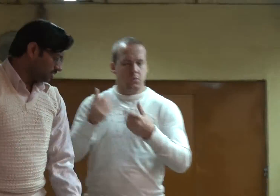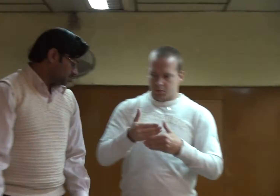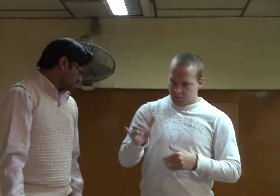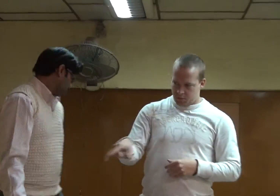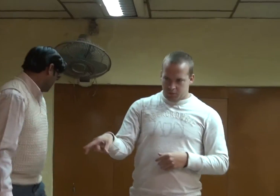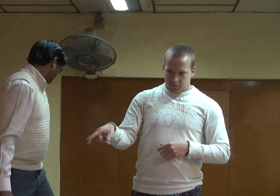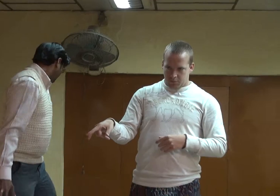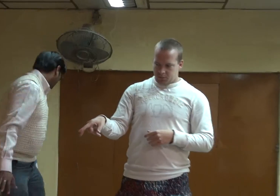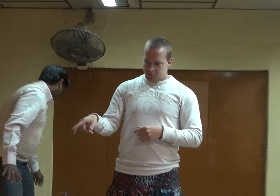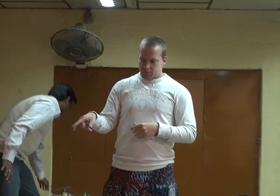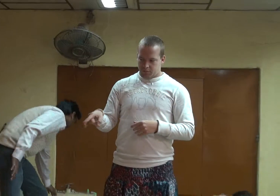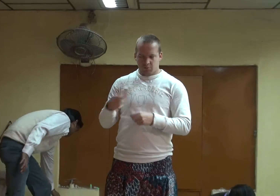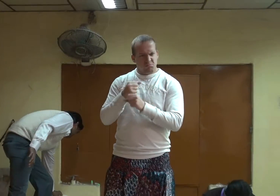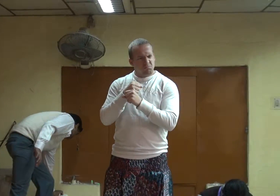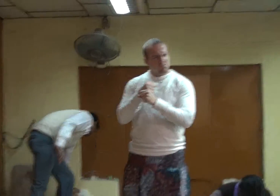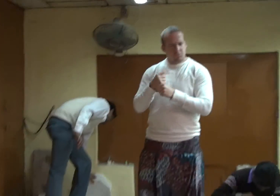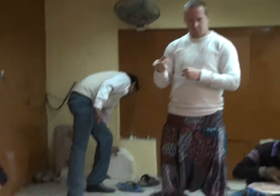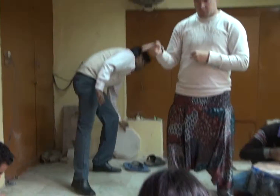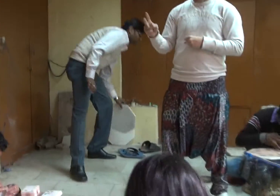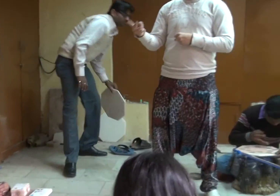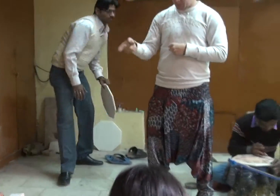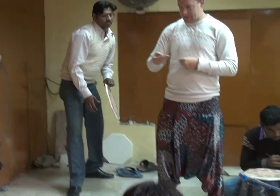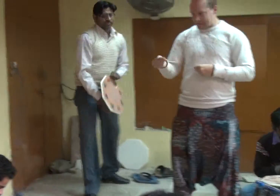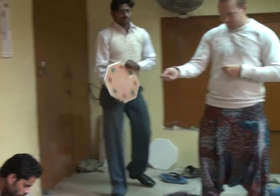What it does?